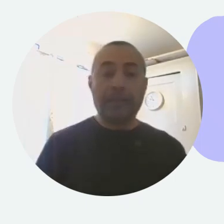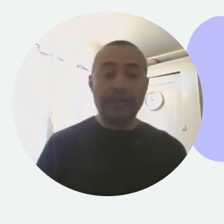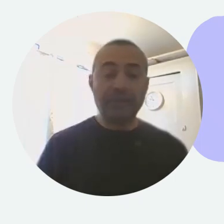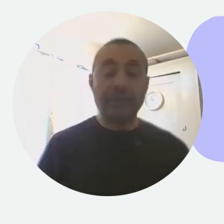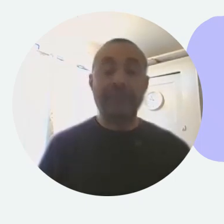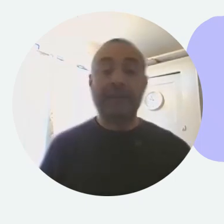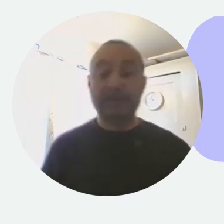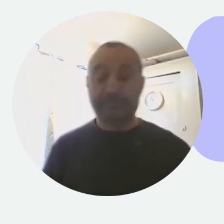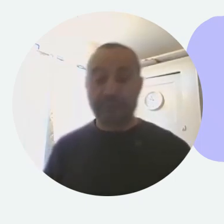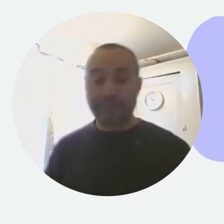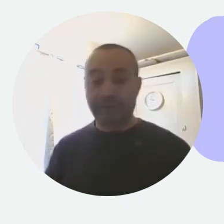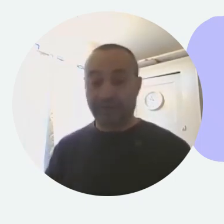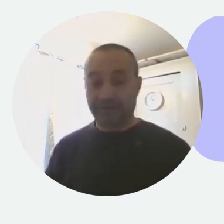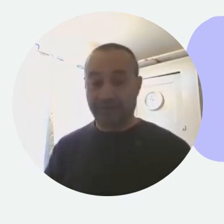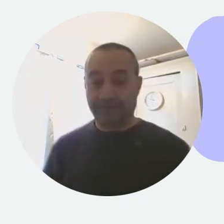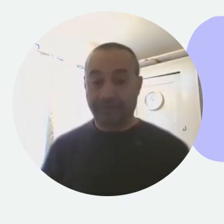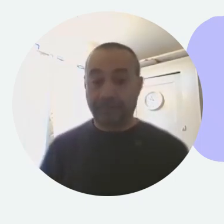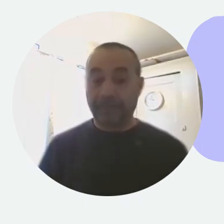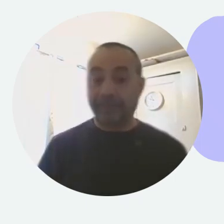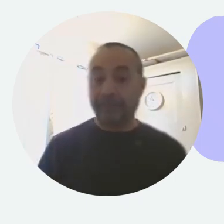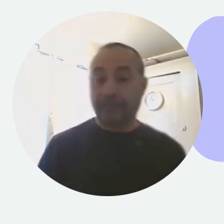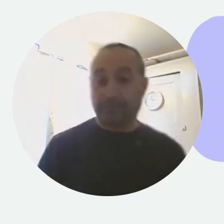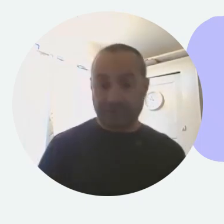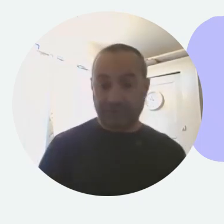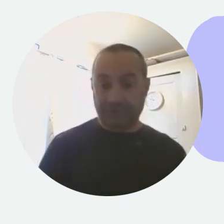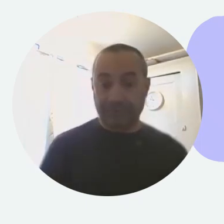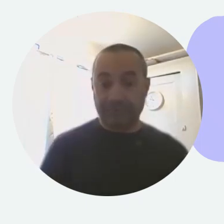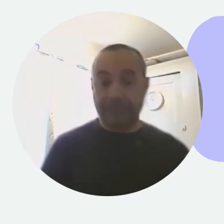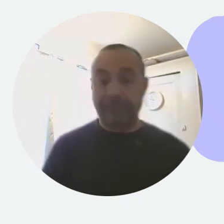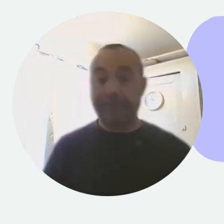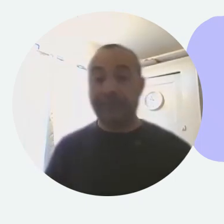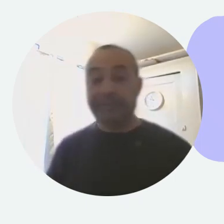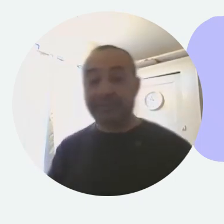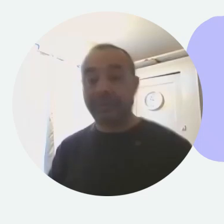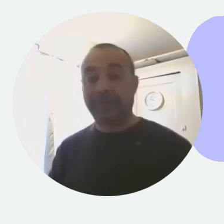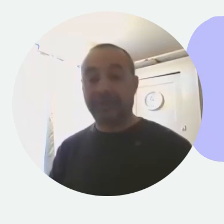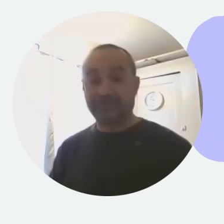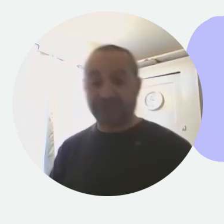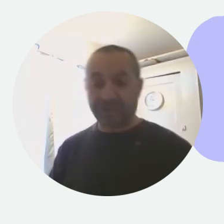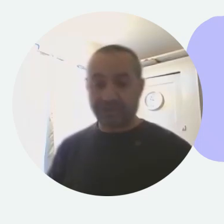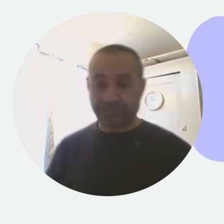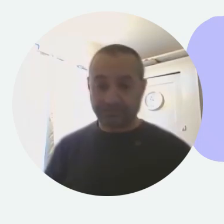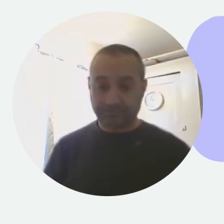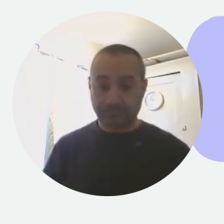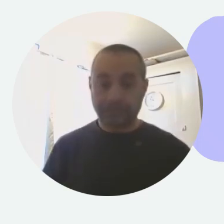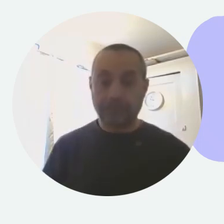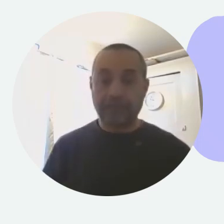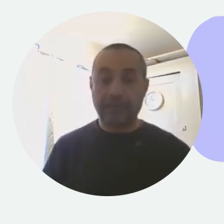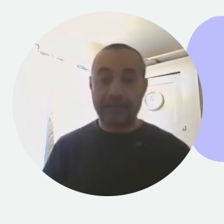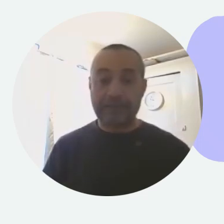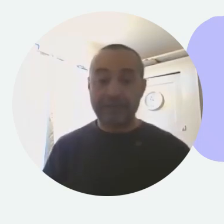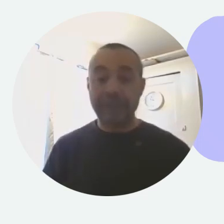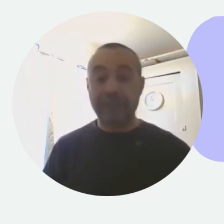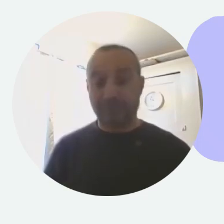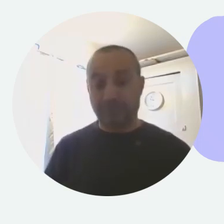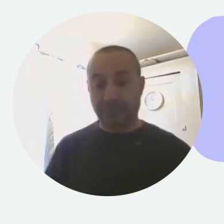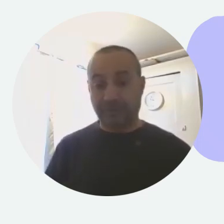Makaton is helpful because it supports the development of communication skills, even though